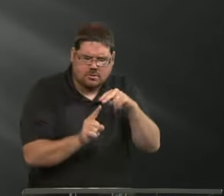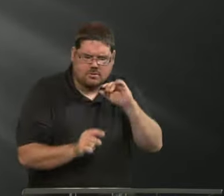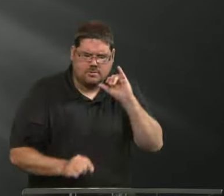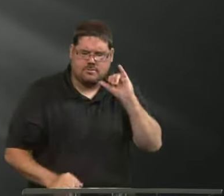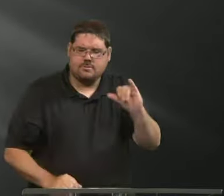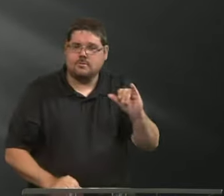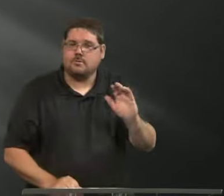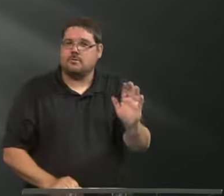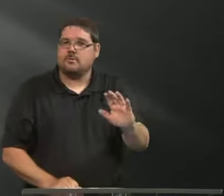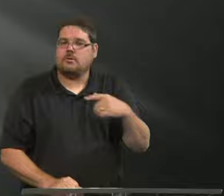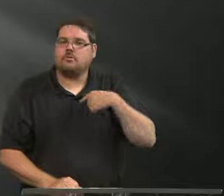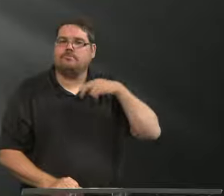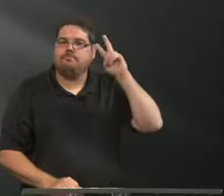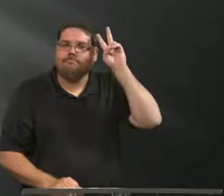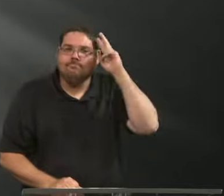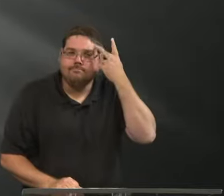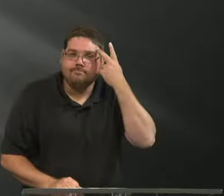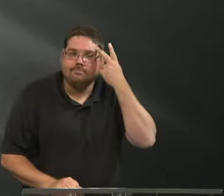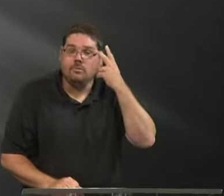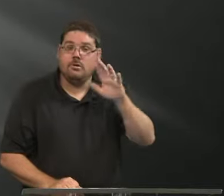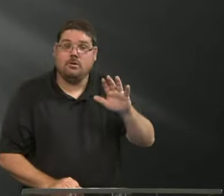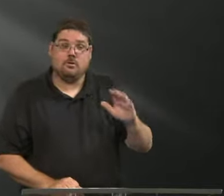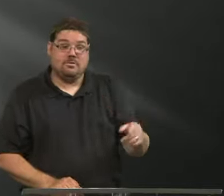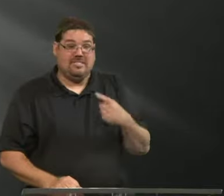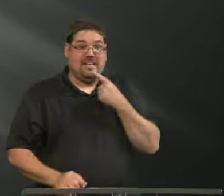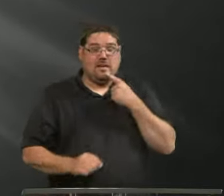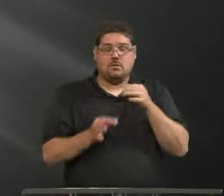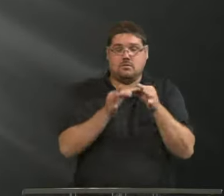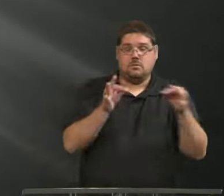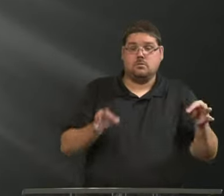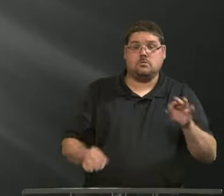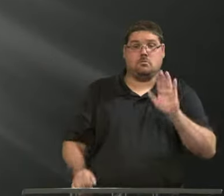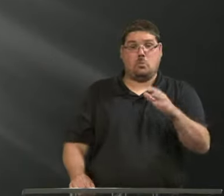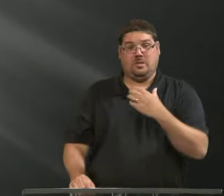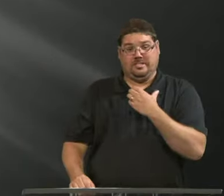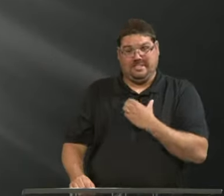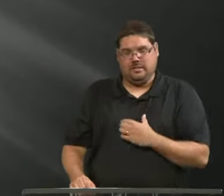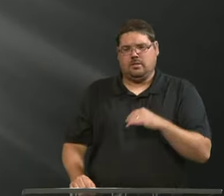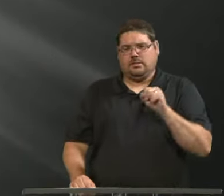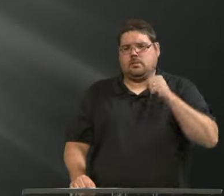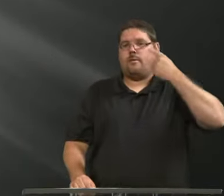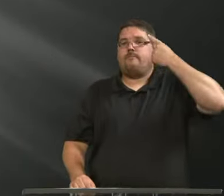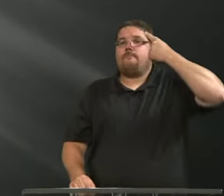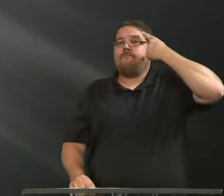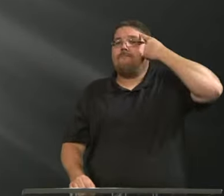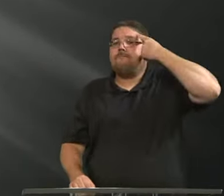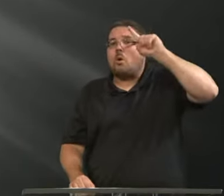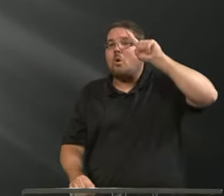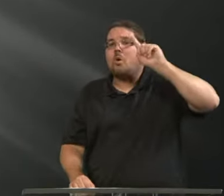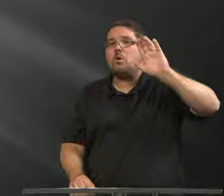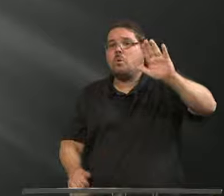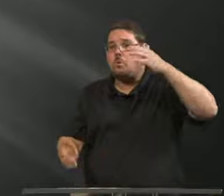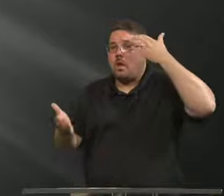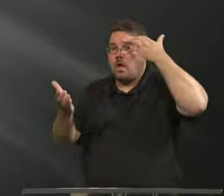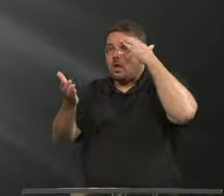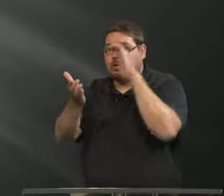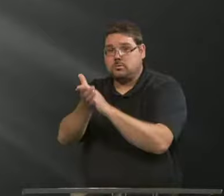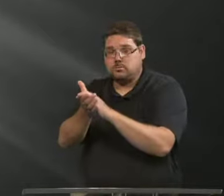phrase and studied the depth of it, I realized I misunderstood that. It says the desire